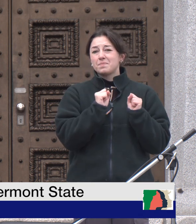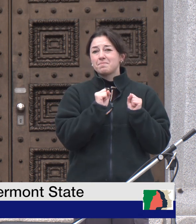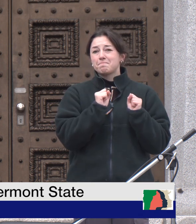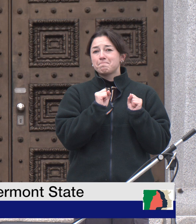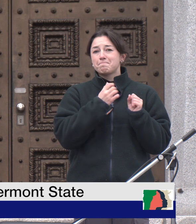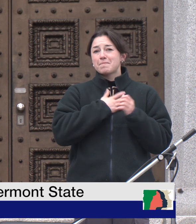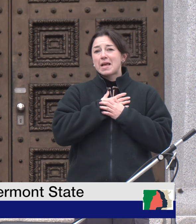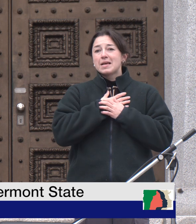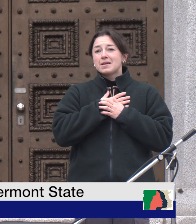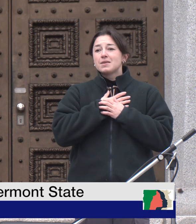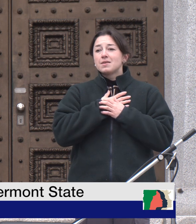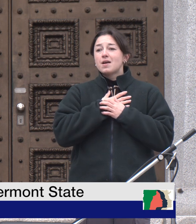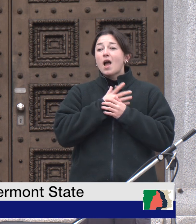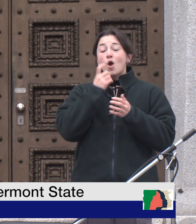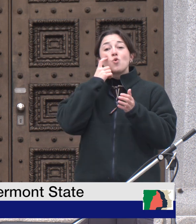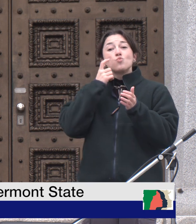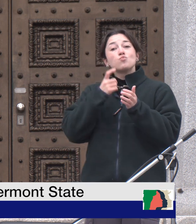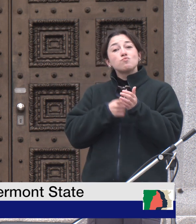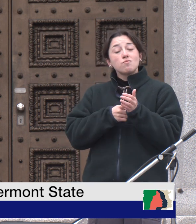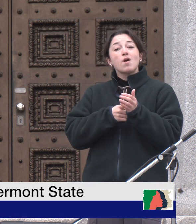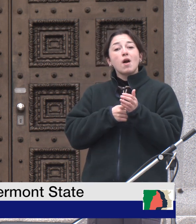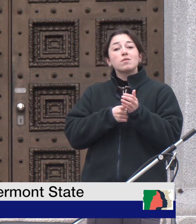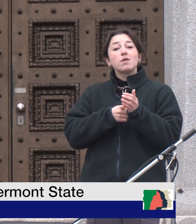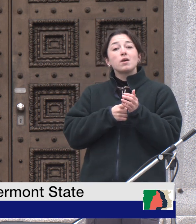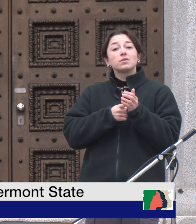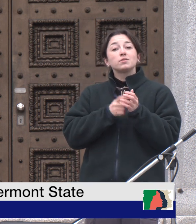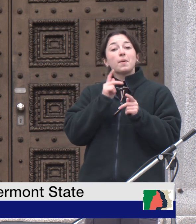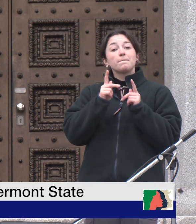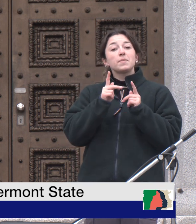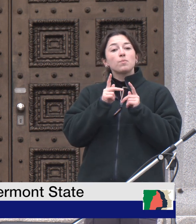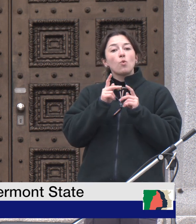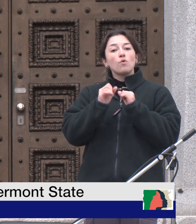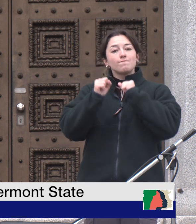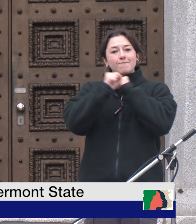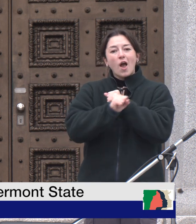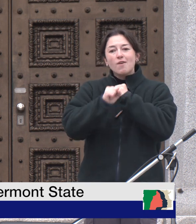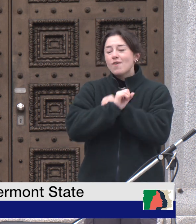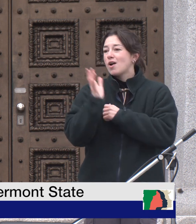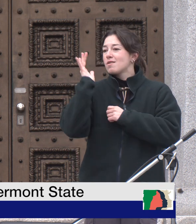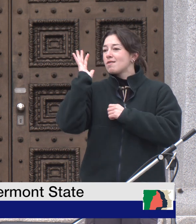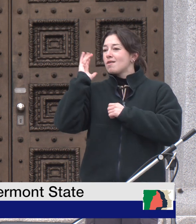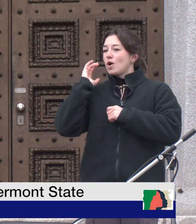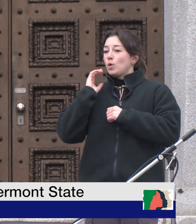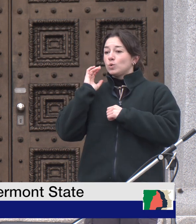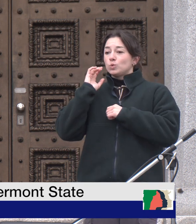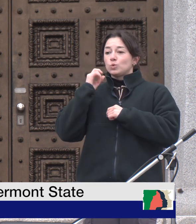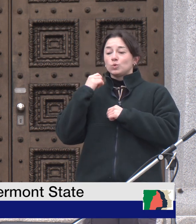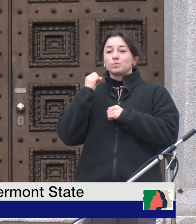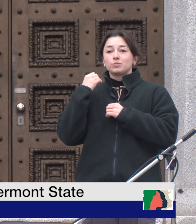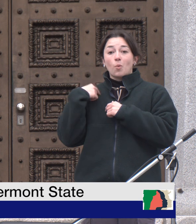be the first major party transgender gubernatorial candidate for governor.